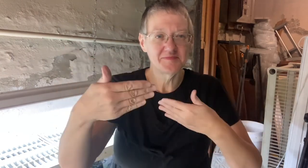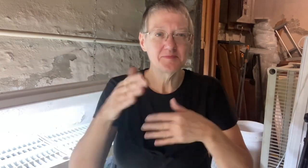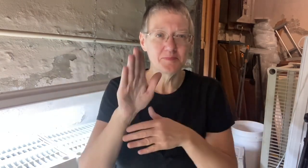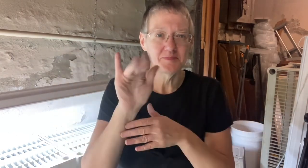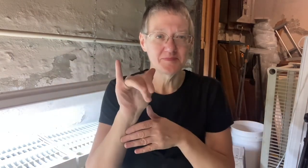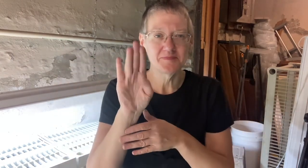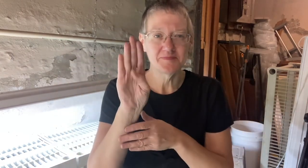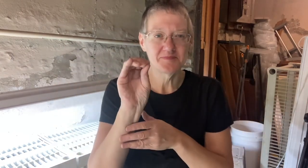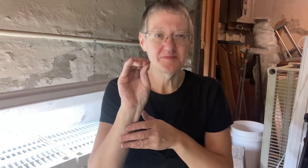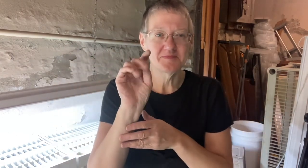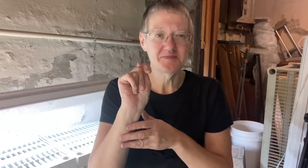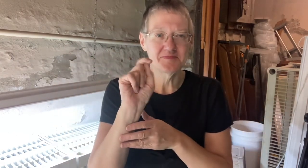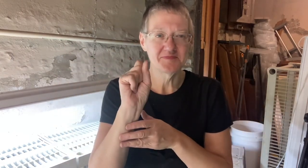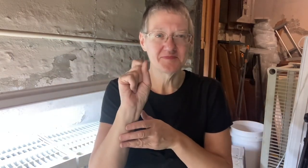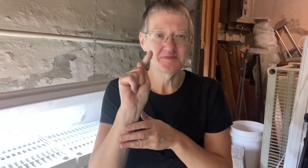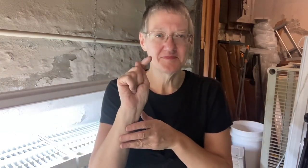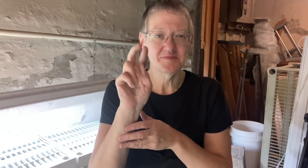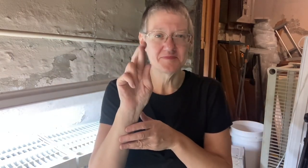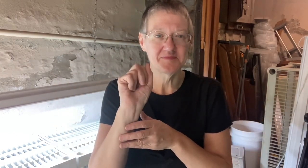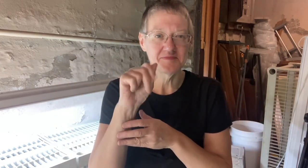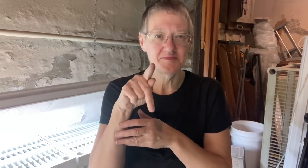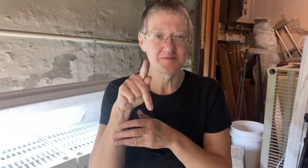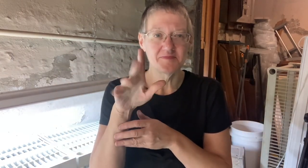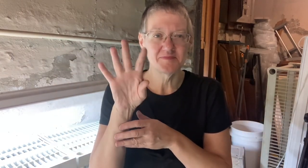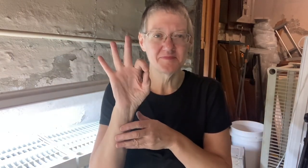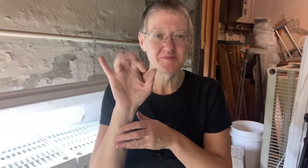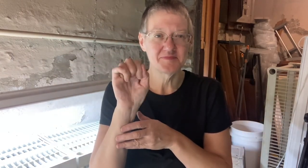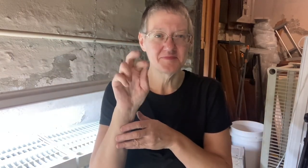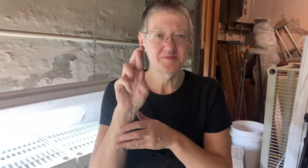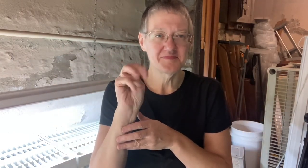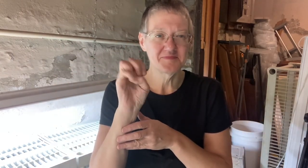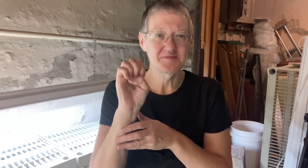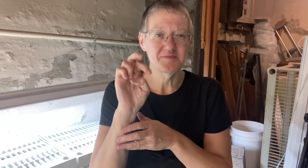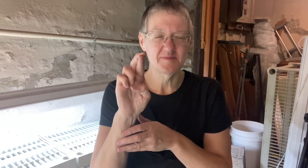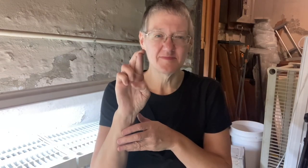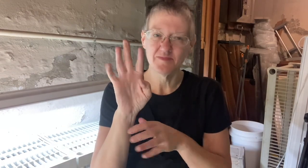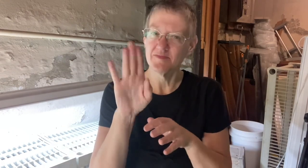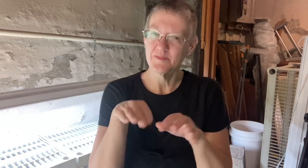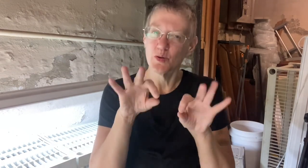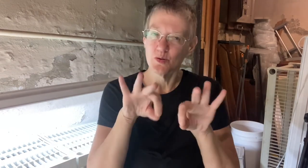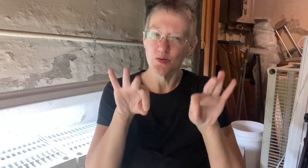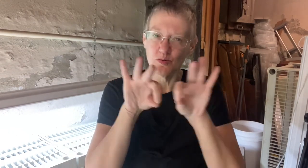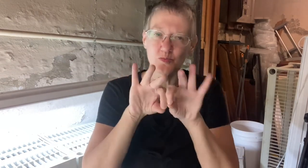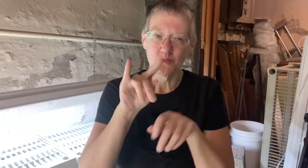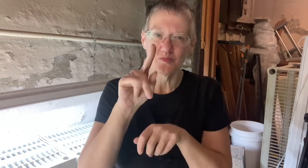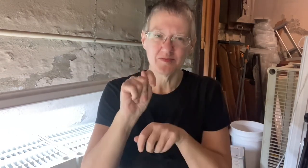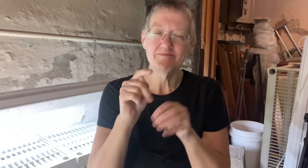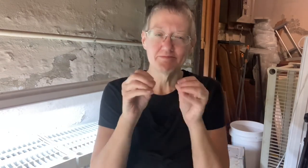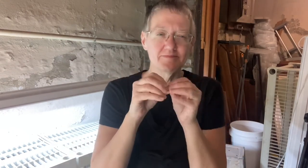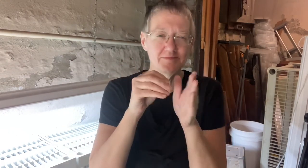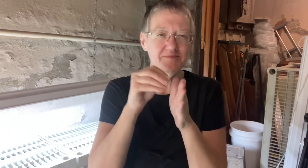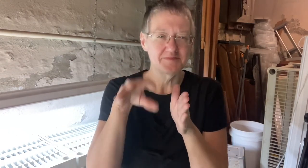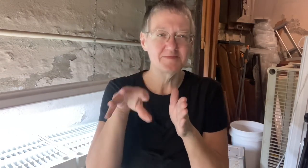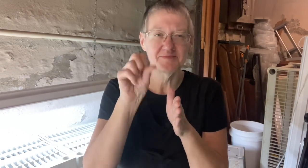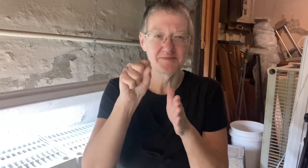bootstrap farmer trays. They're more expensive, but they're worth it. They really